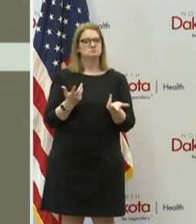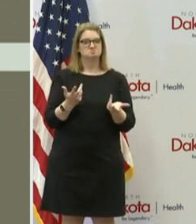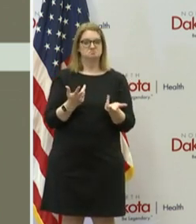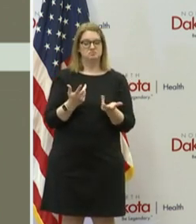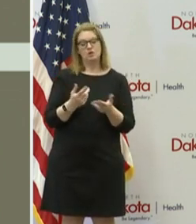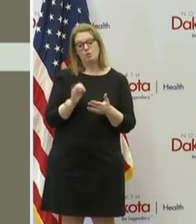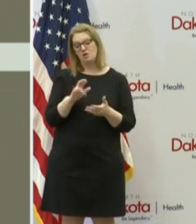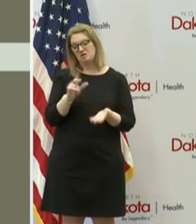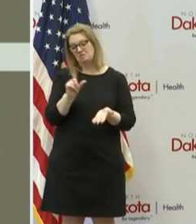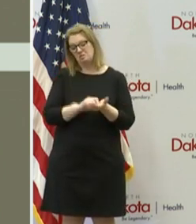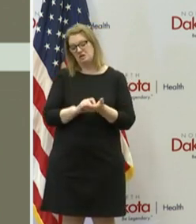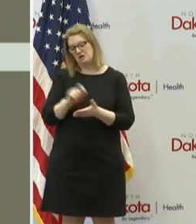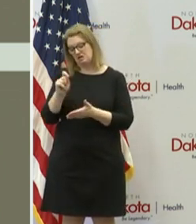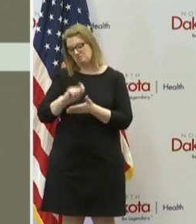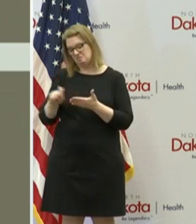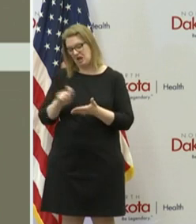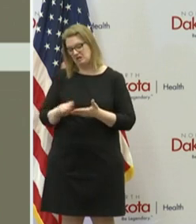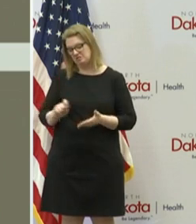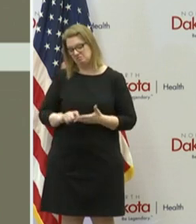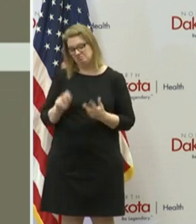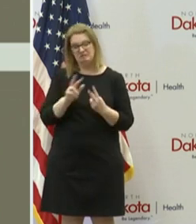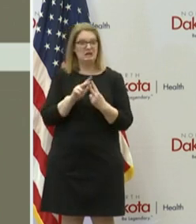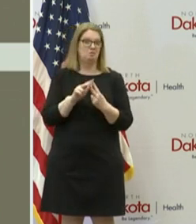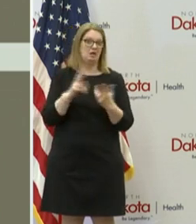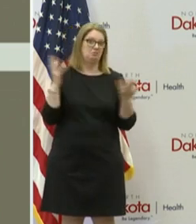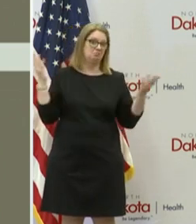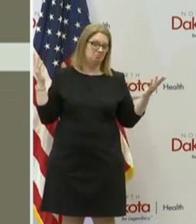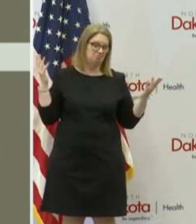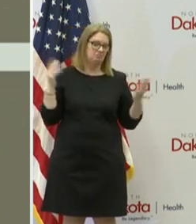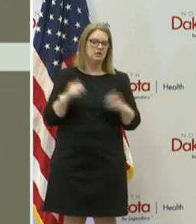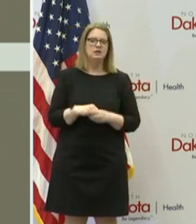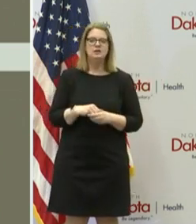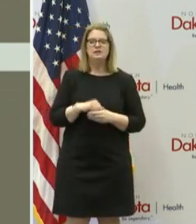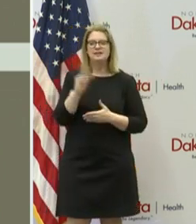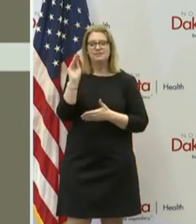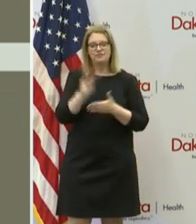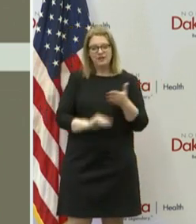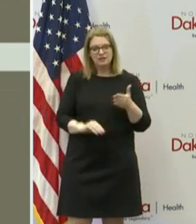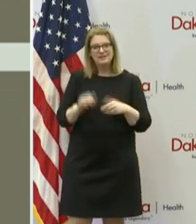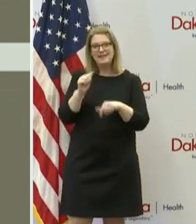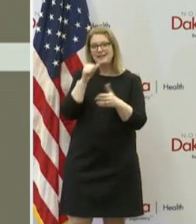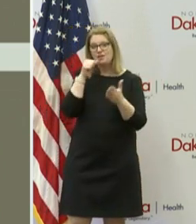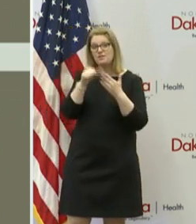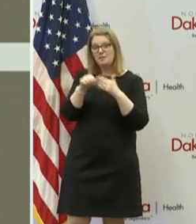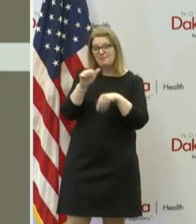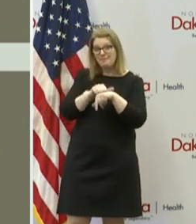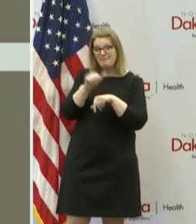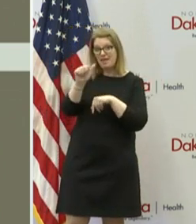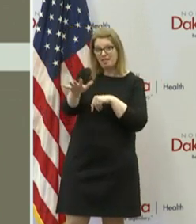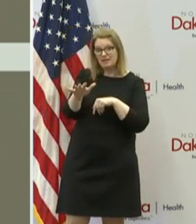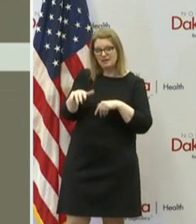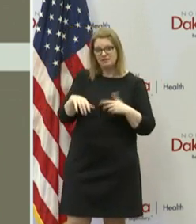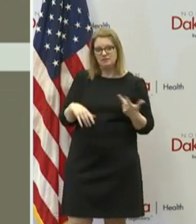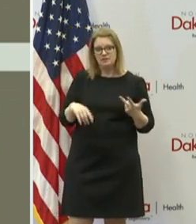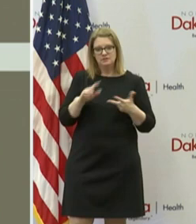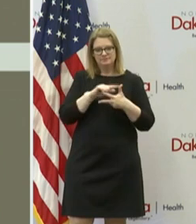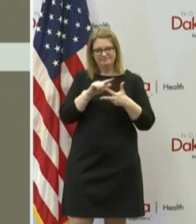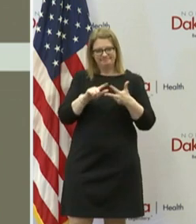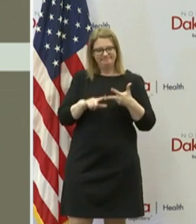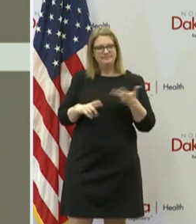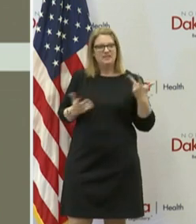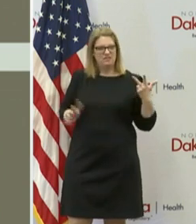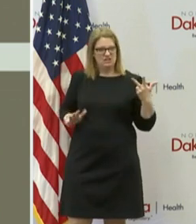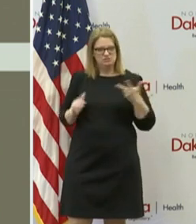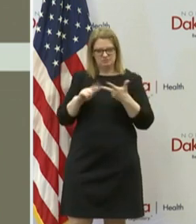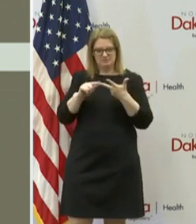then fill it out by hand. You could do either of the way you could do that. But anyway, you've got to fill it out. Then you have to mail it in. And so once you mail it